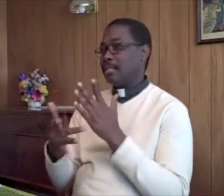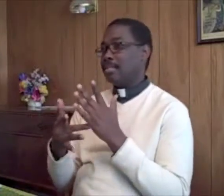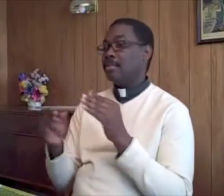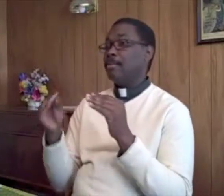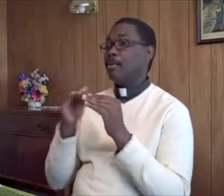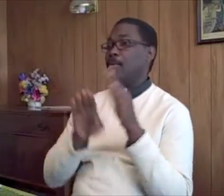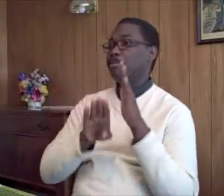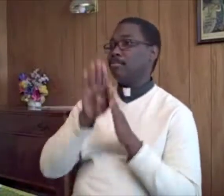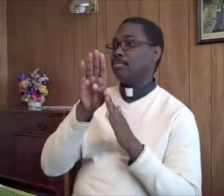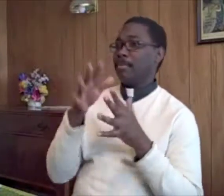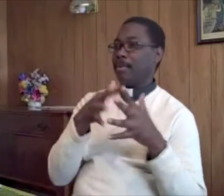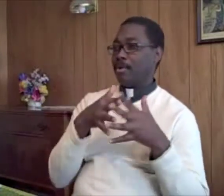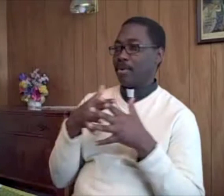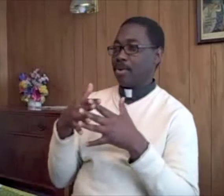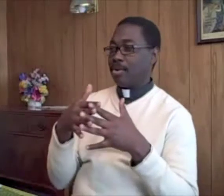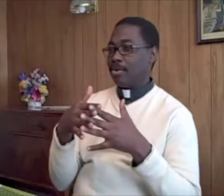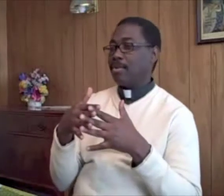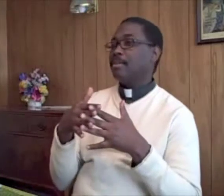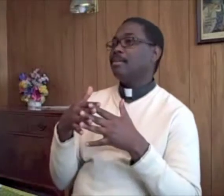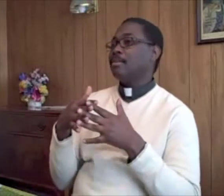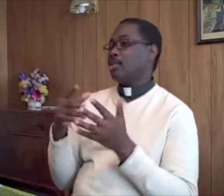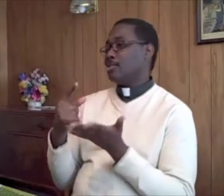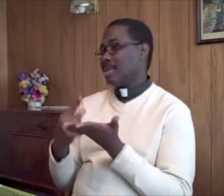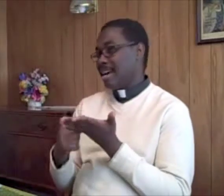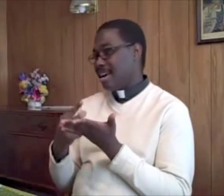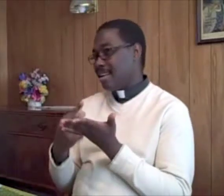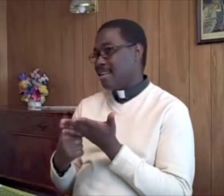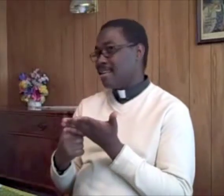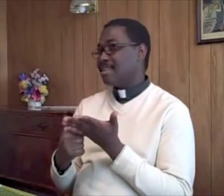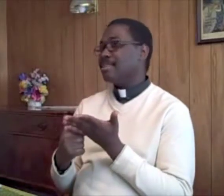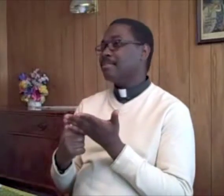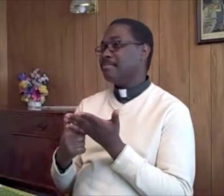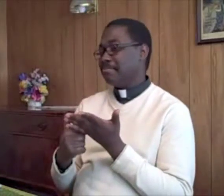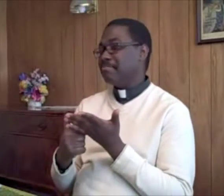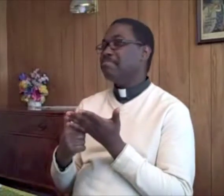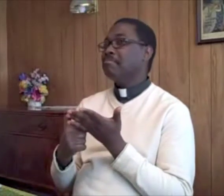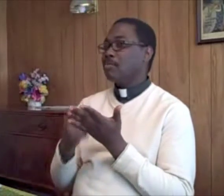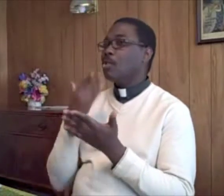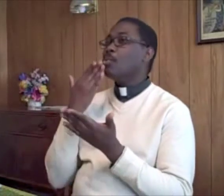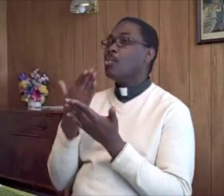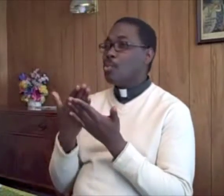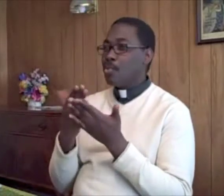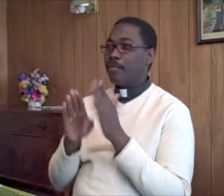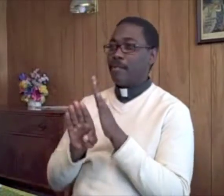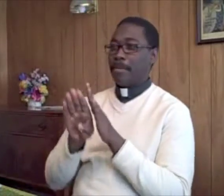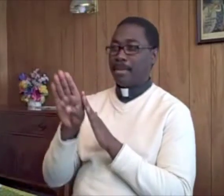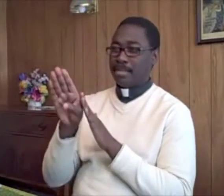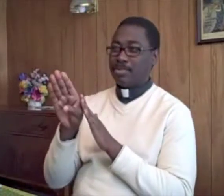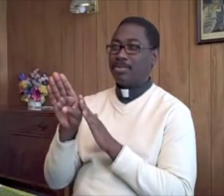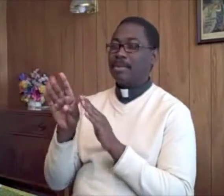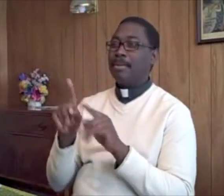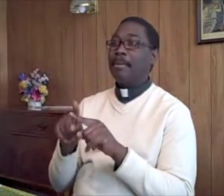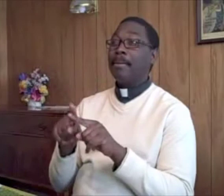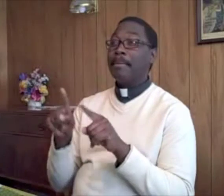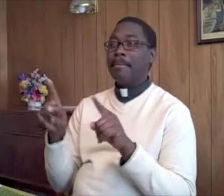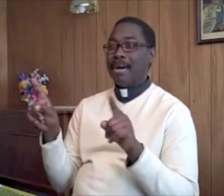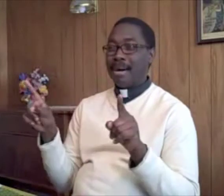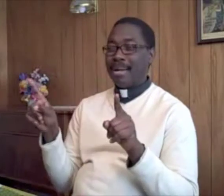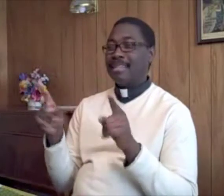to interpreters, we have better services for the deaf. It's not like that where I come from. The technology and access